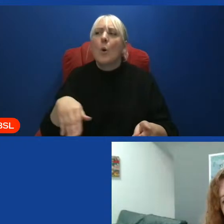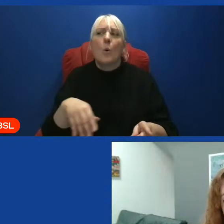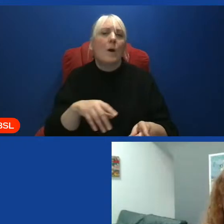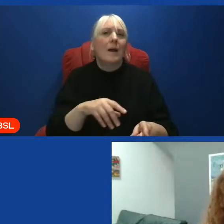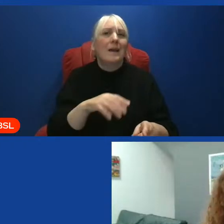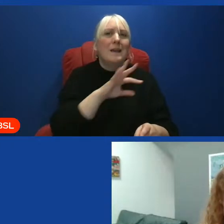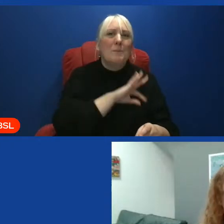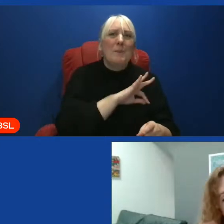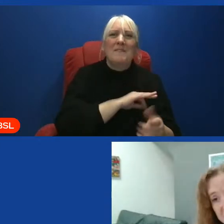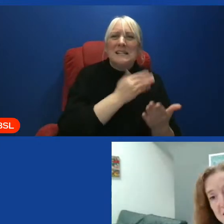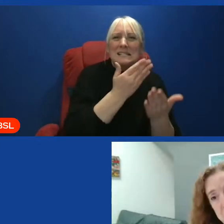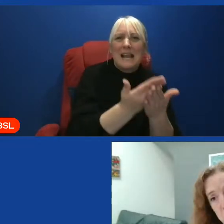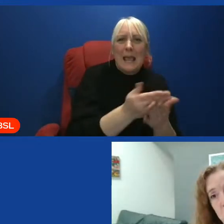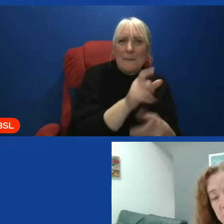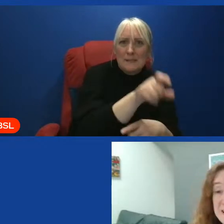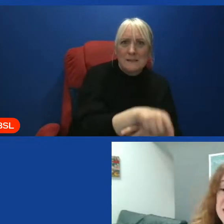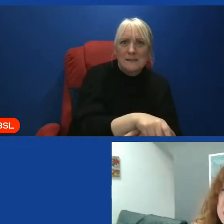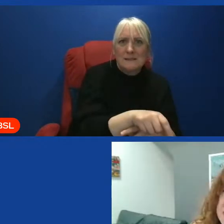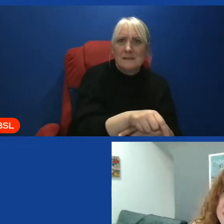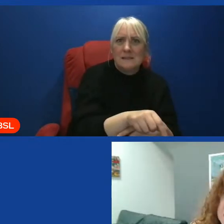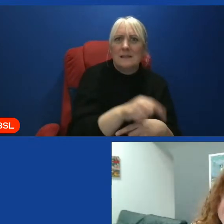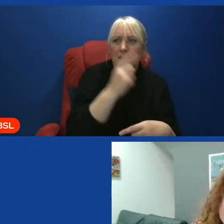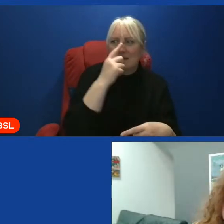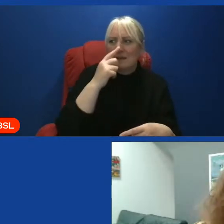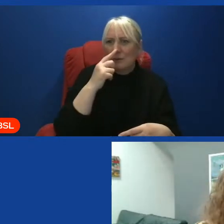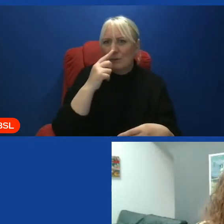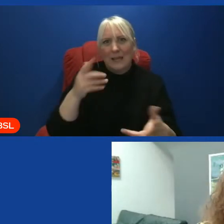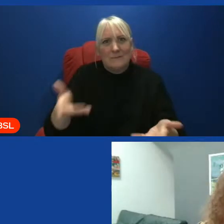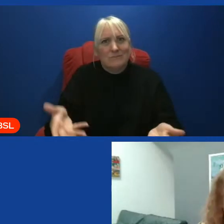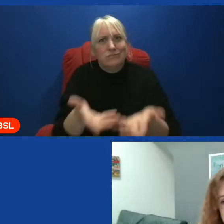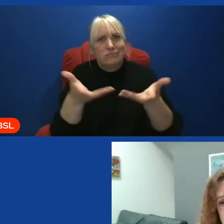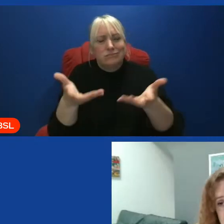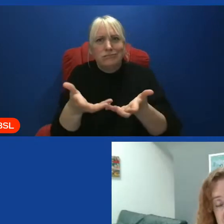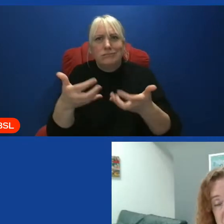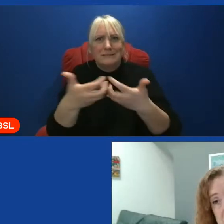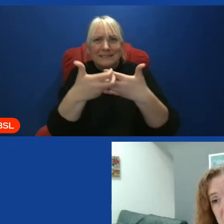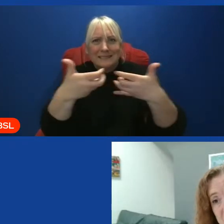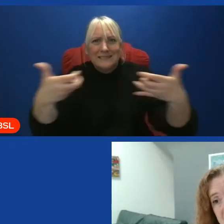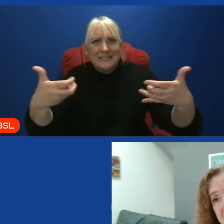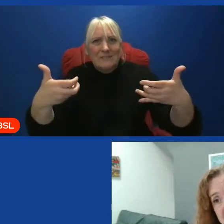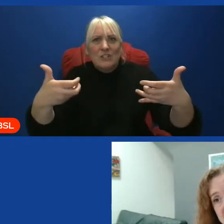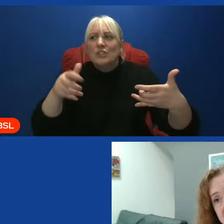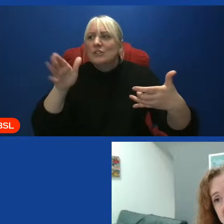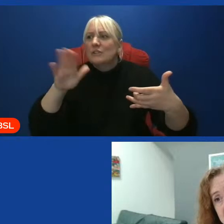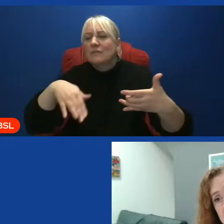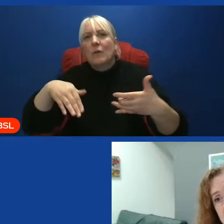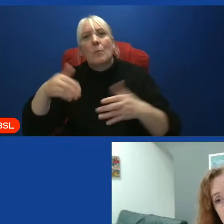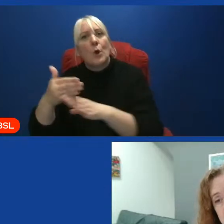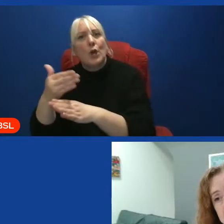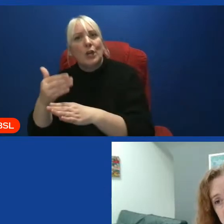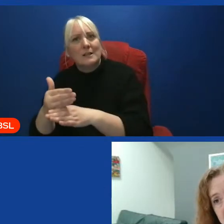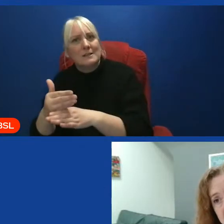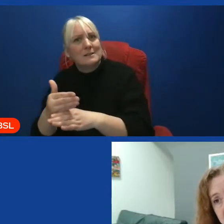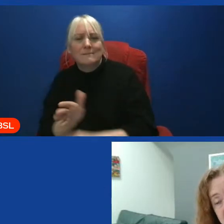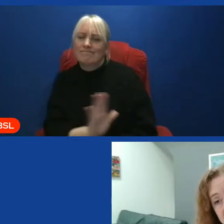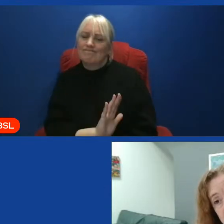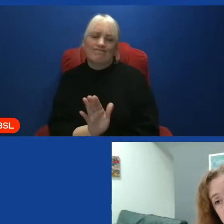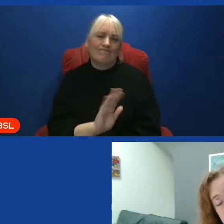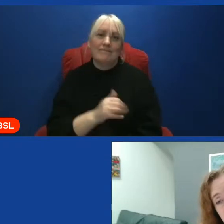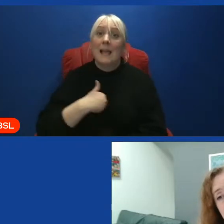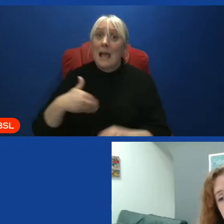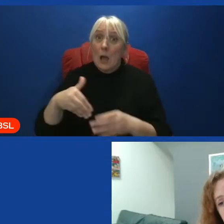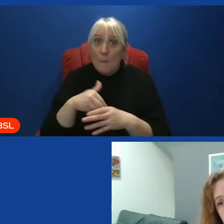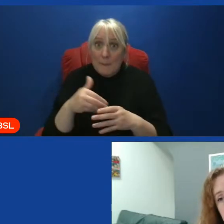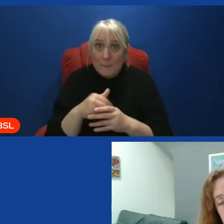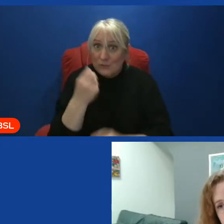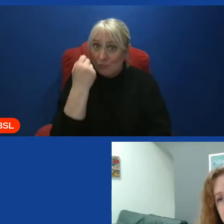or to say to a disabled worker, it's those civil servants that are doing this to you. But in fact, our members recognise, and